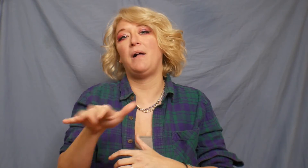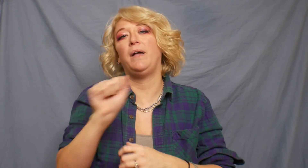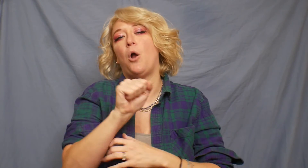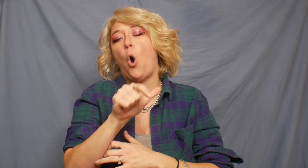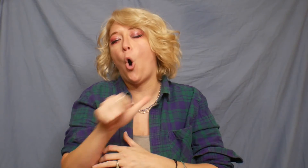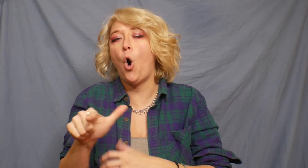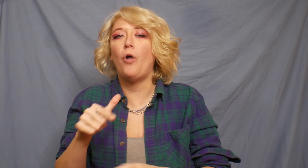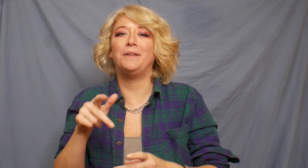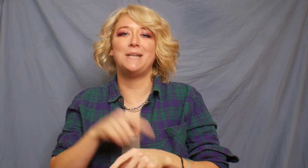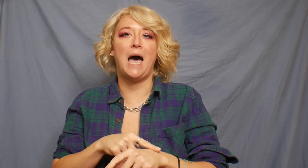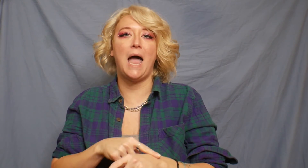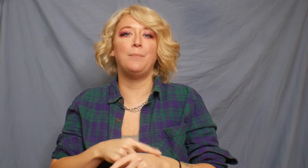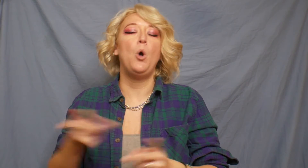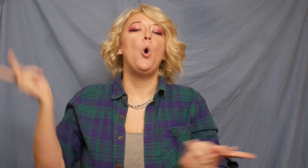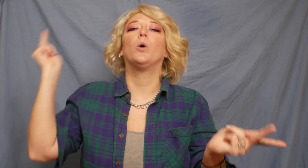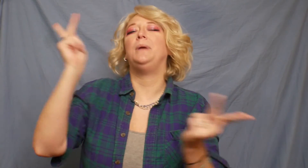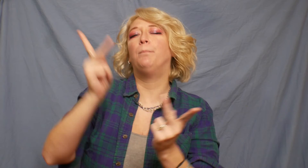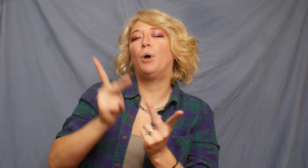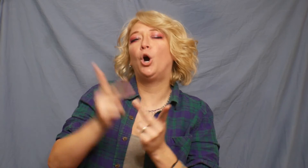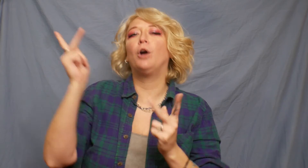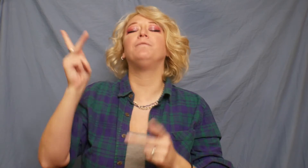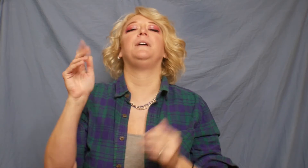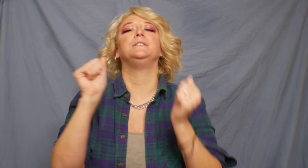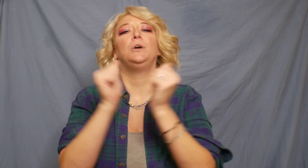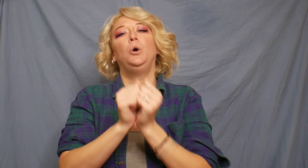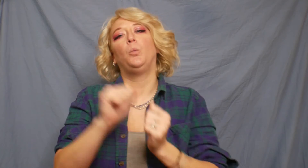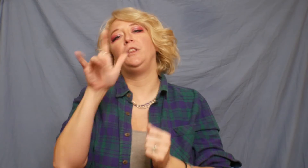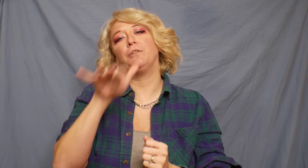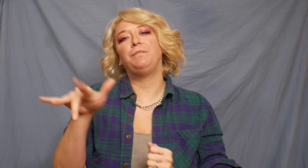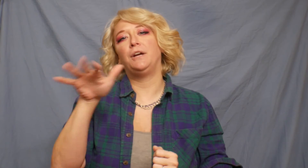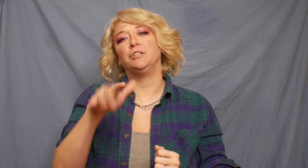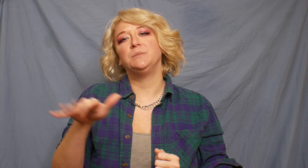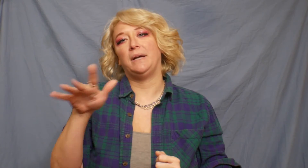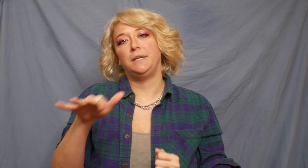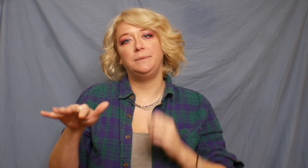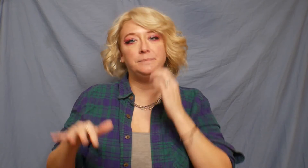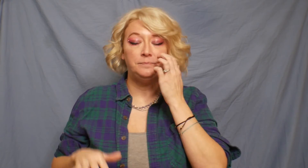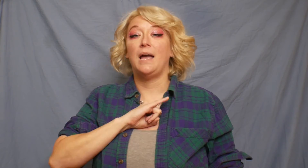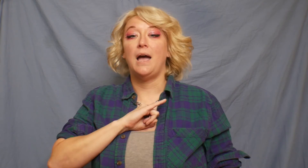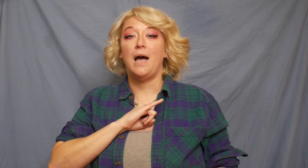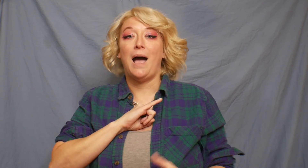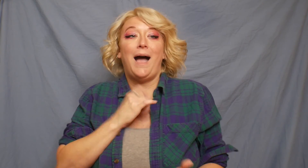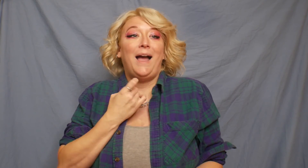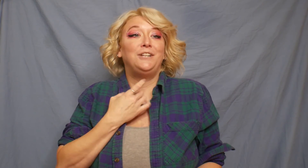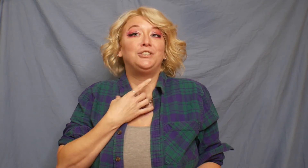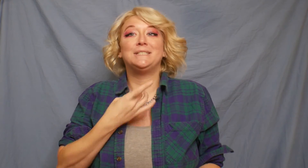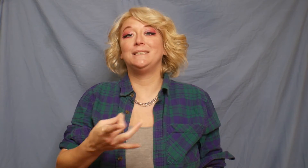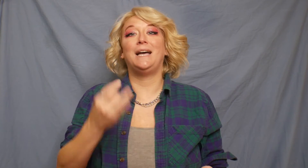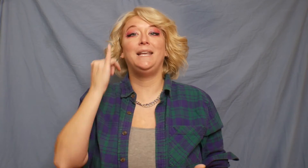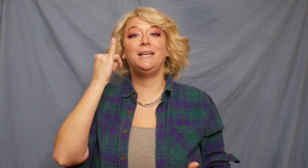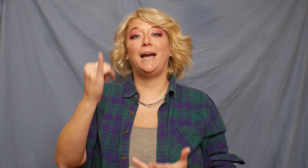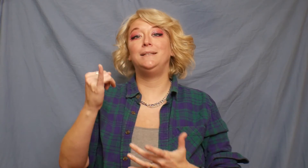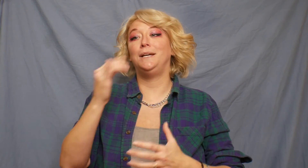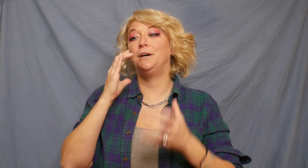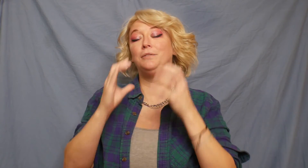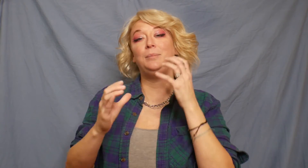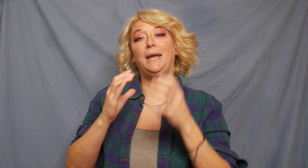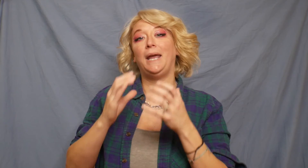it all the time or be perfect with your finger spelling. I just like the idea of being able